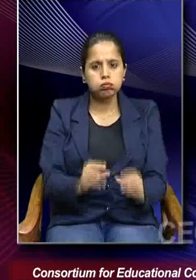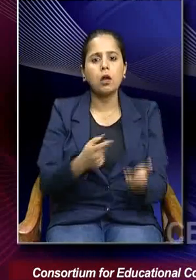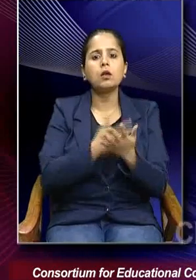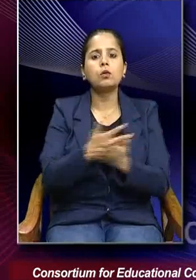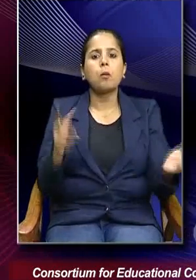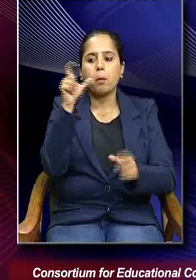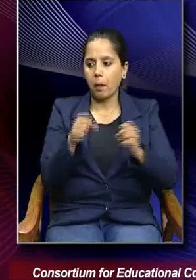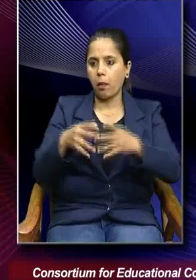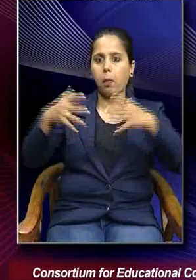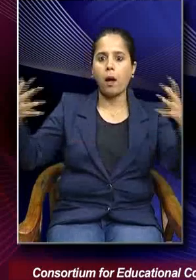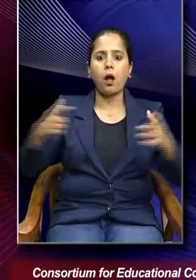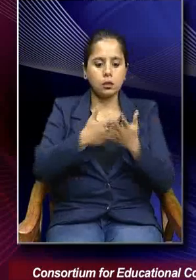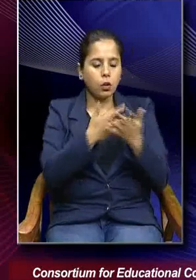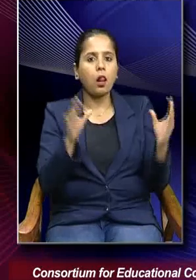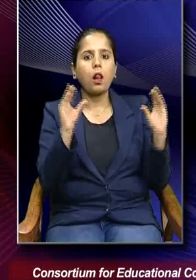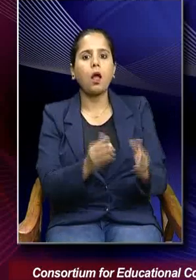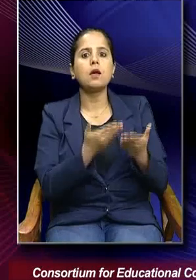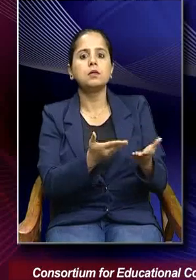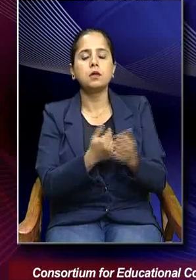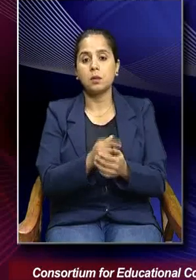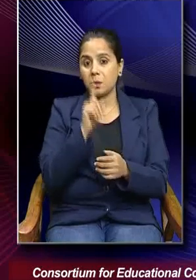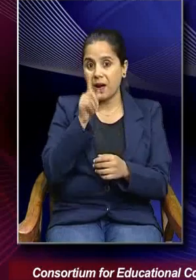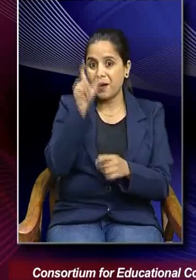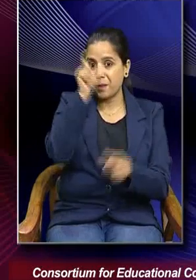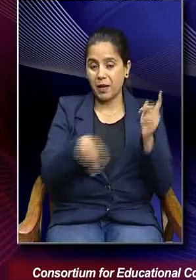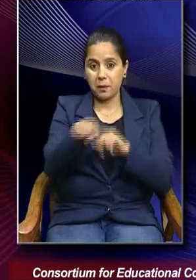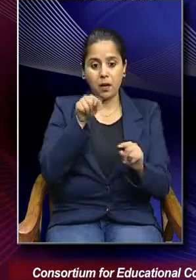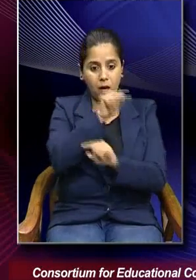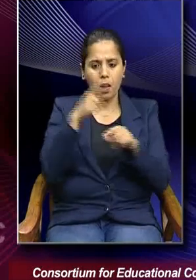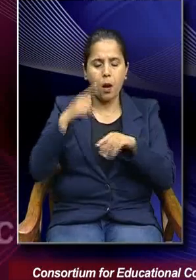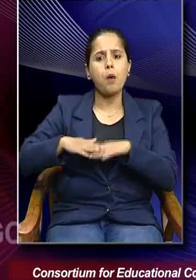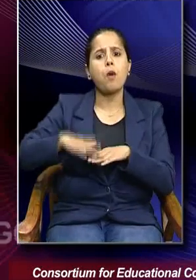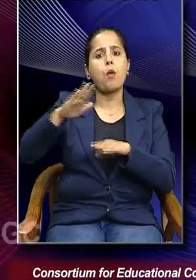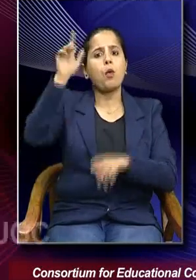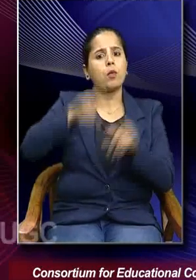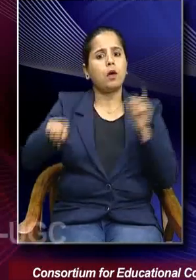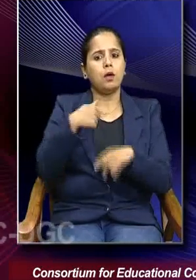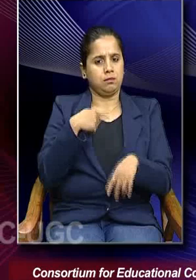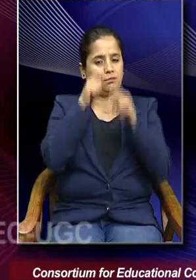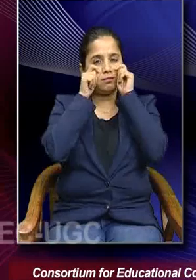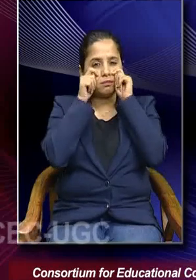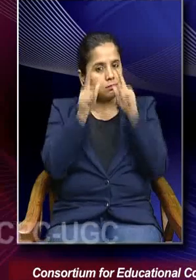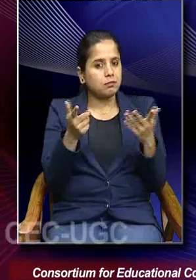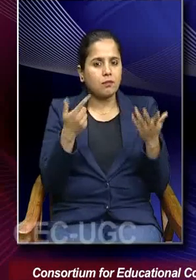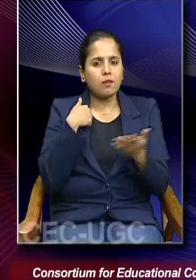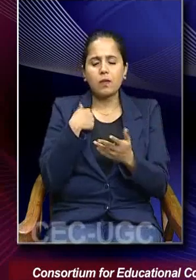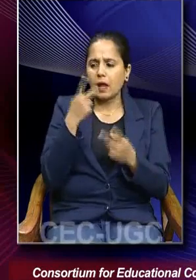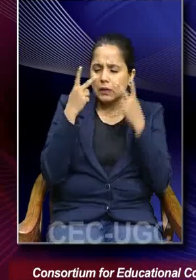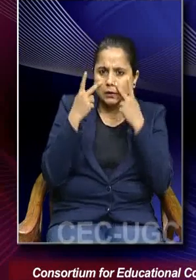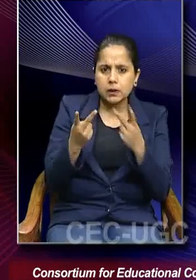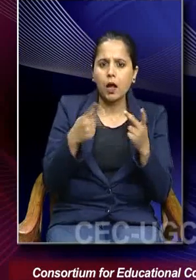third important fact, despite the population rates are growing, we are surprised to learn